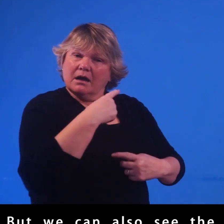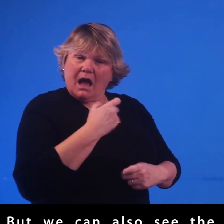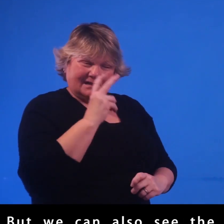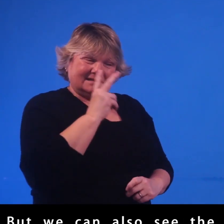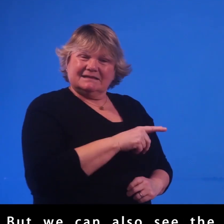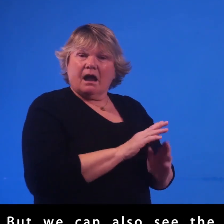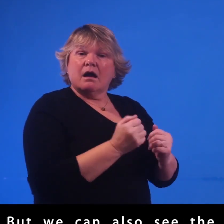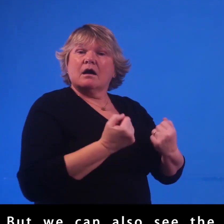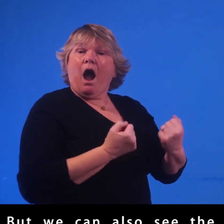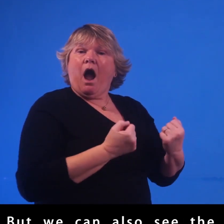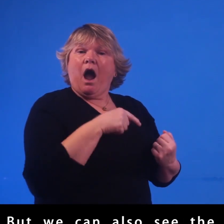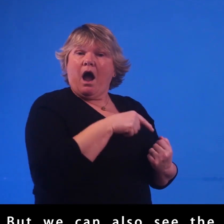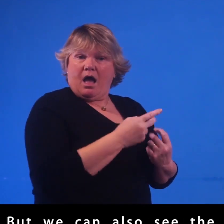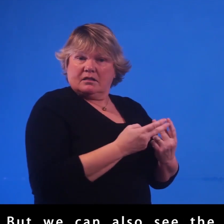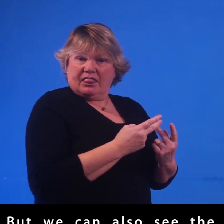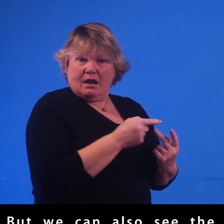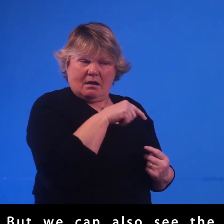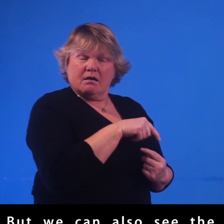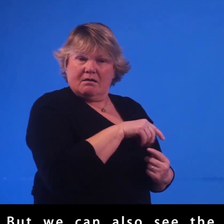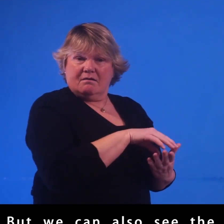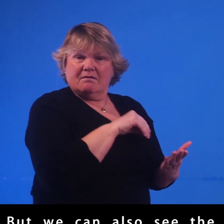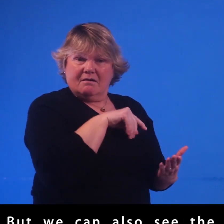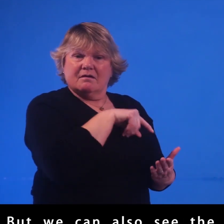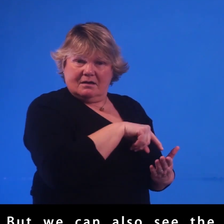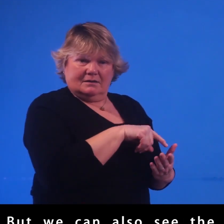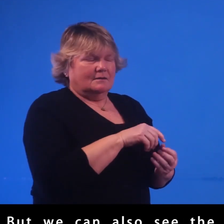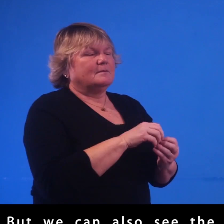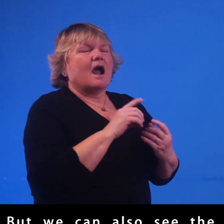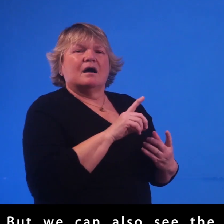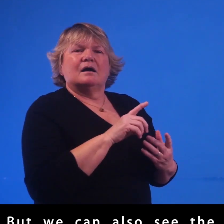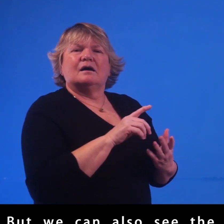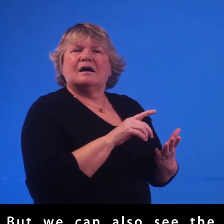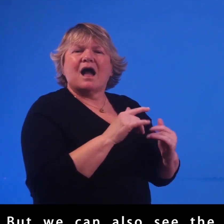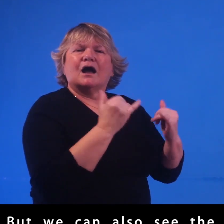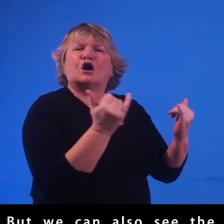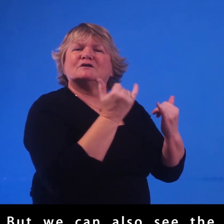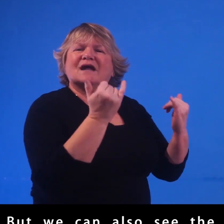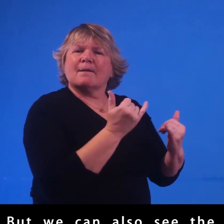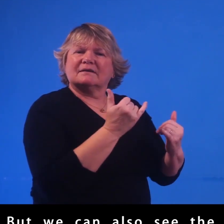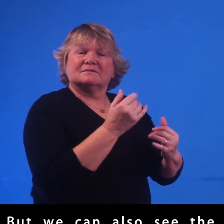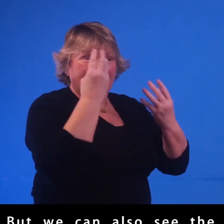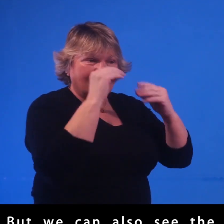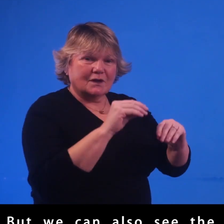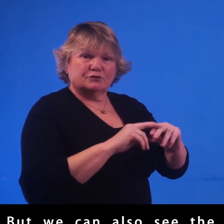But we can also see the care in which another has taken to make entertainment and education for her